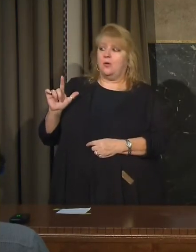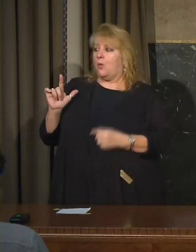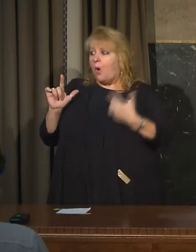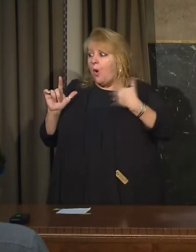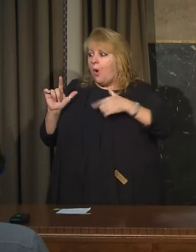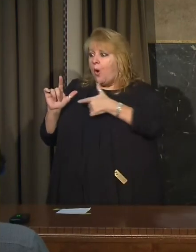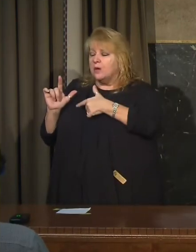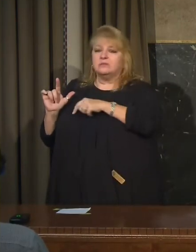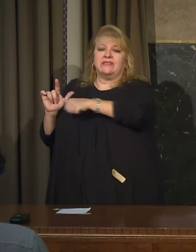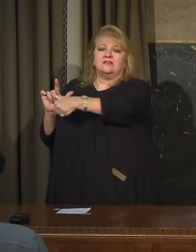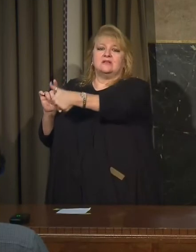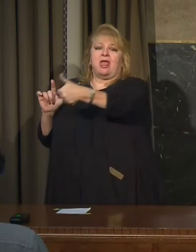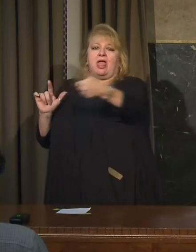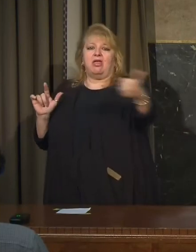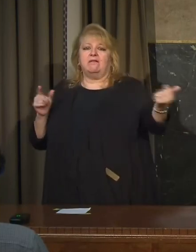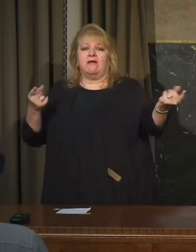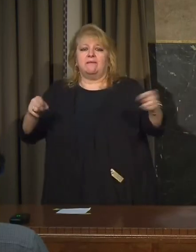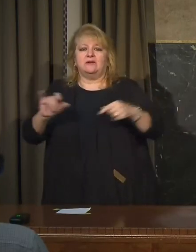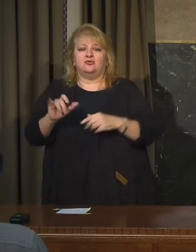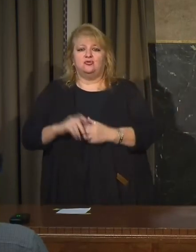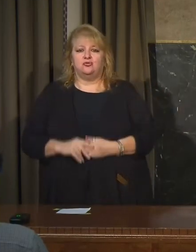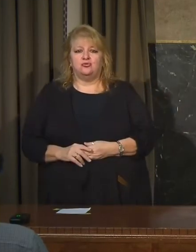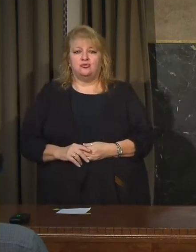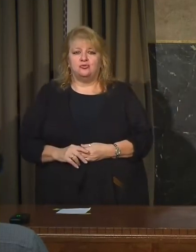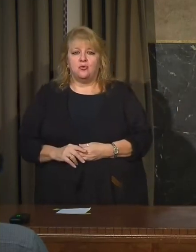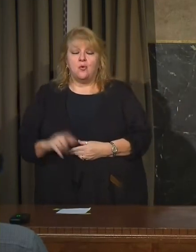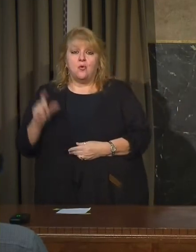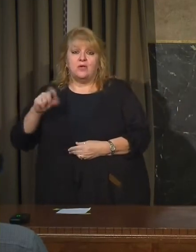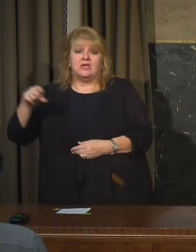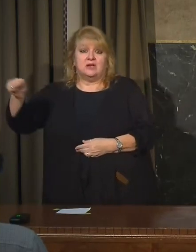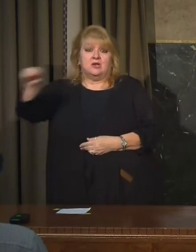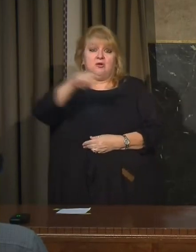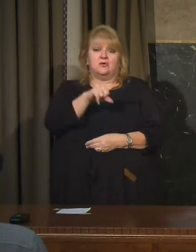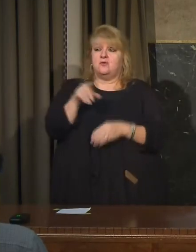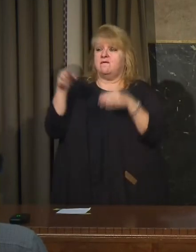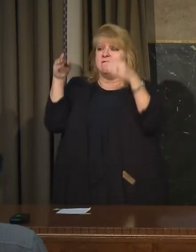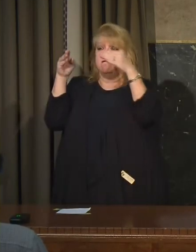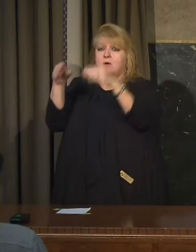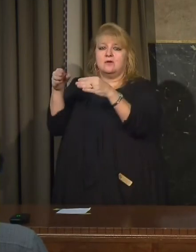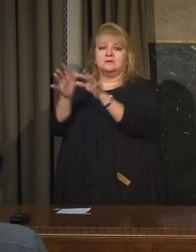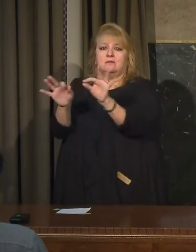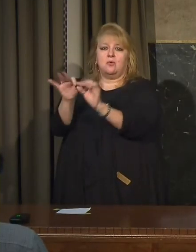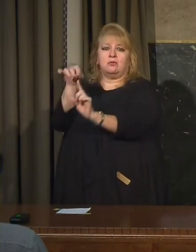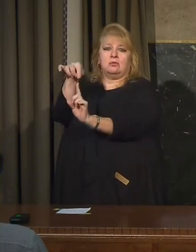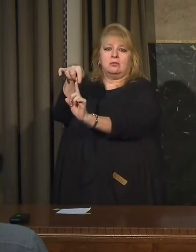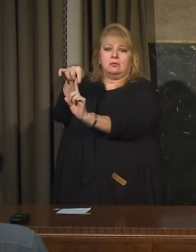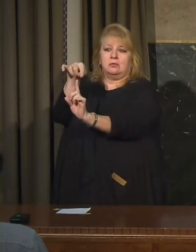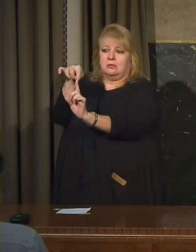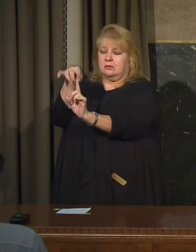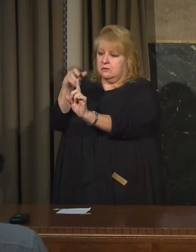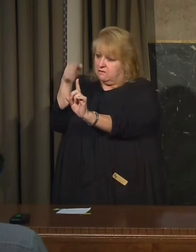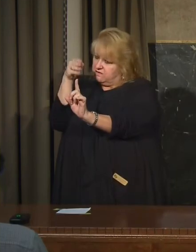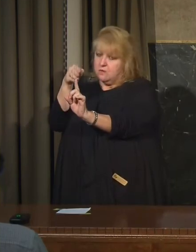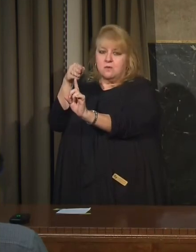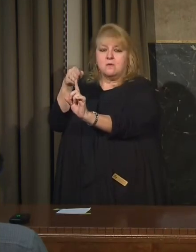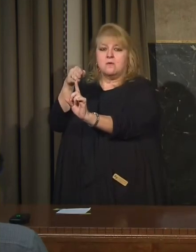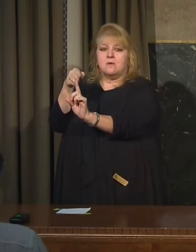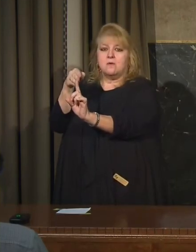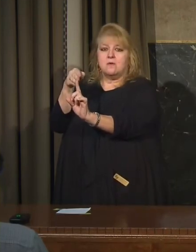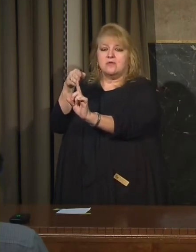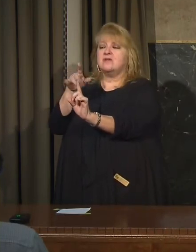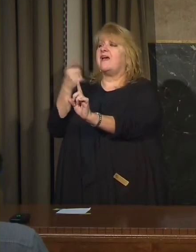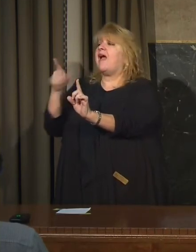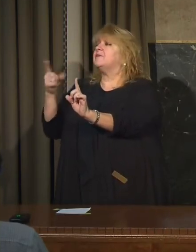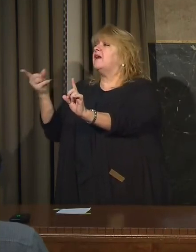And we need people to keep their eye on the ball right now, because as the governor said, there is